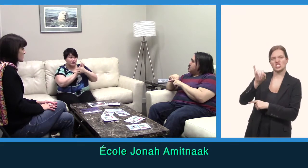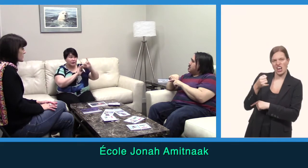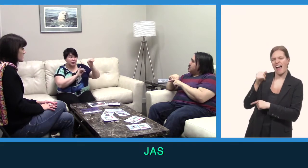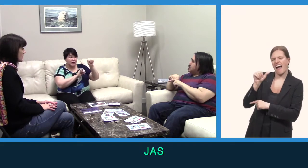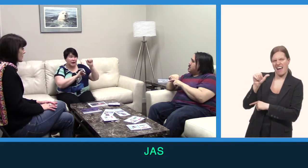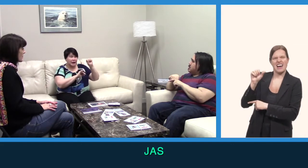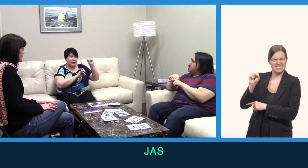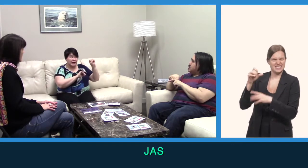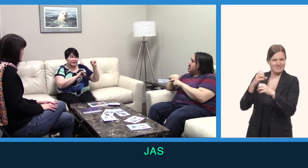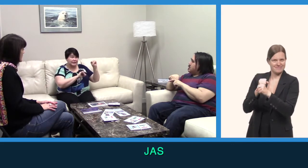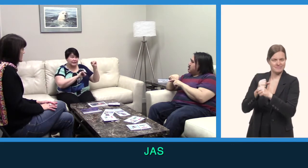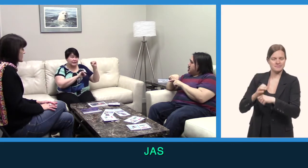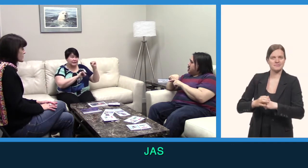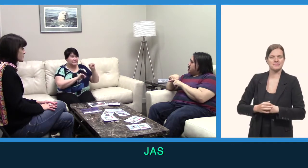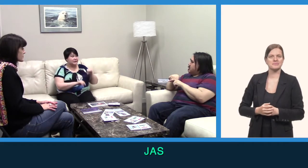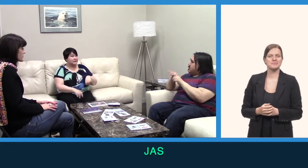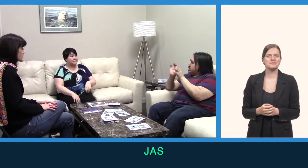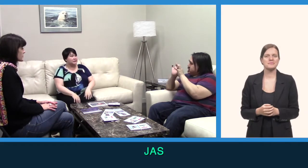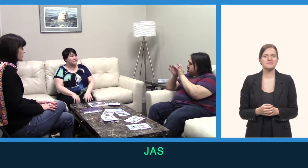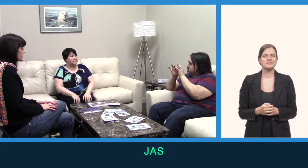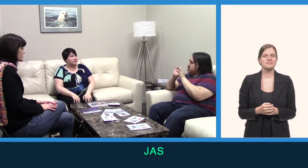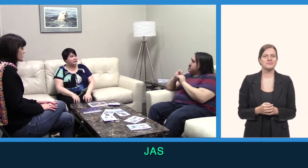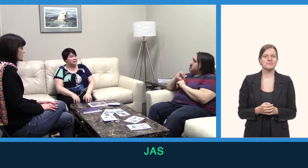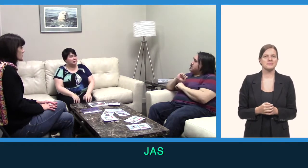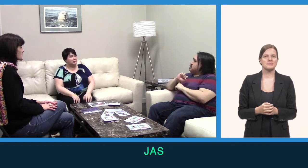School. JAS.